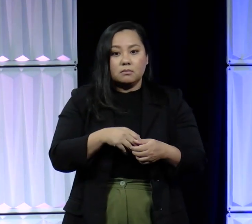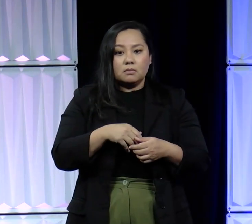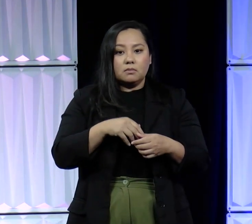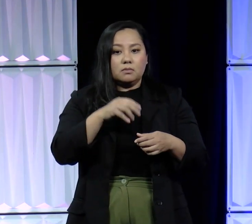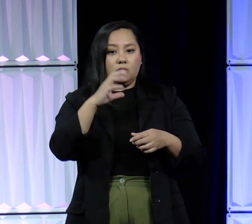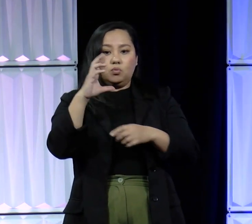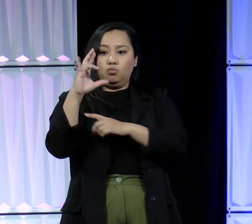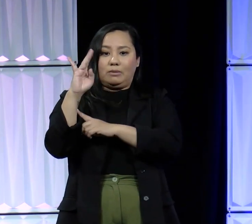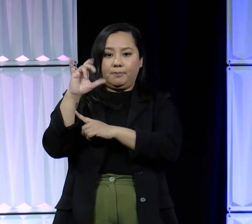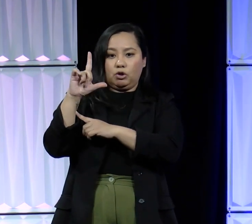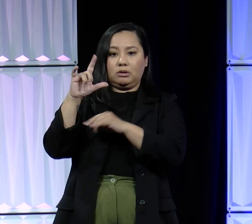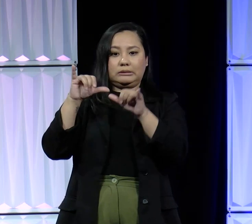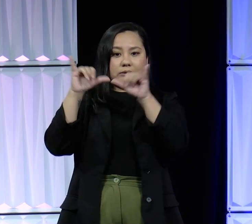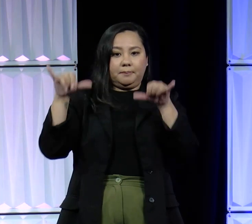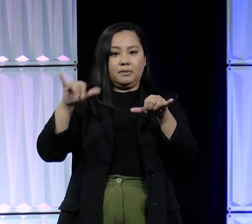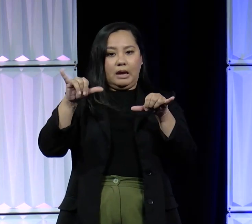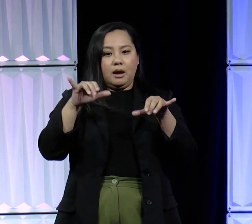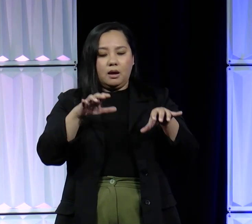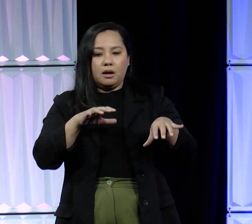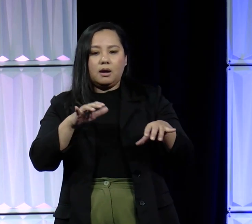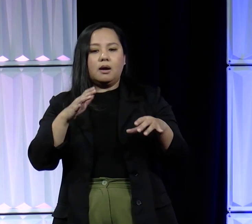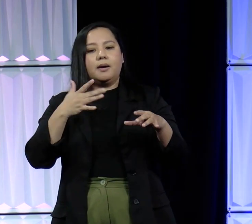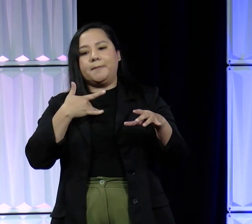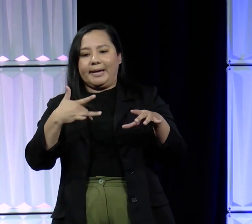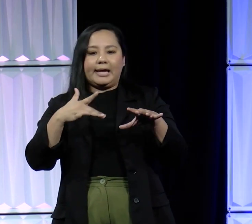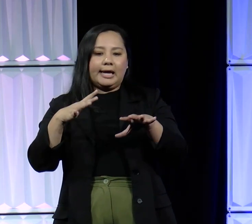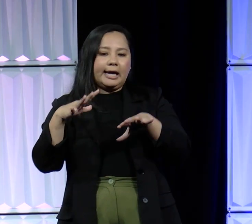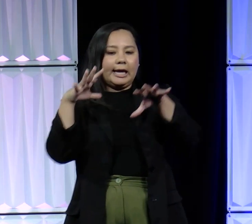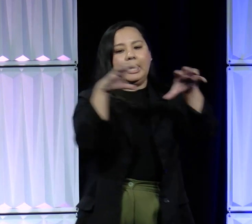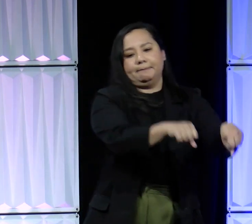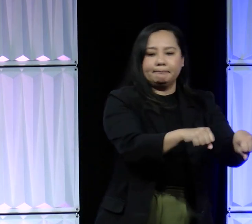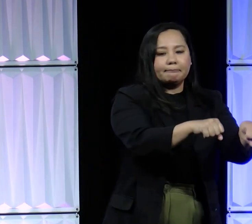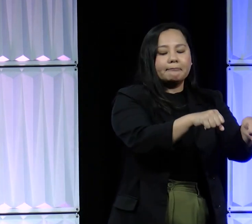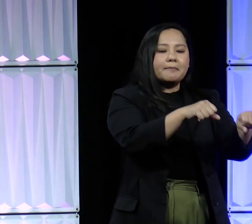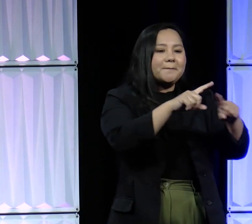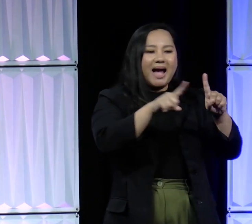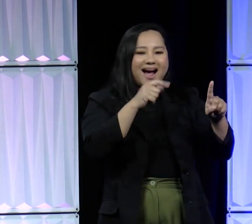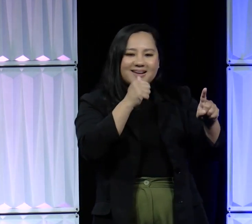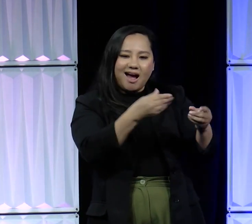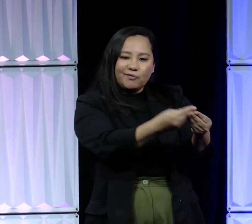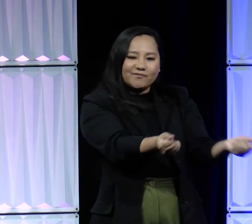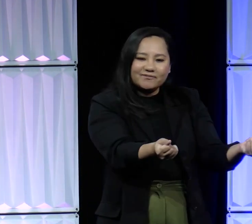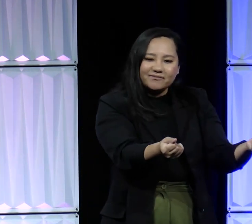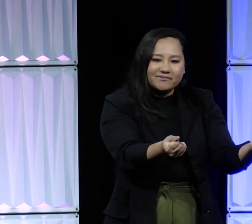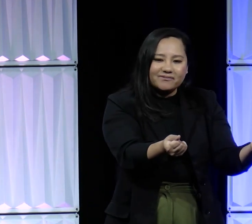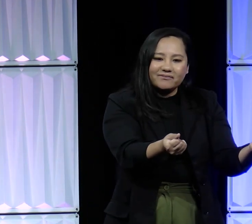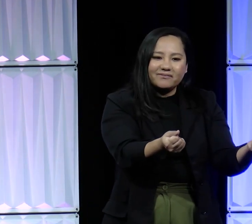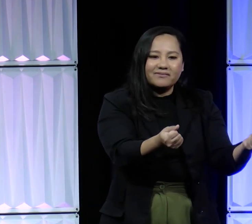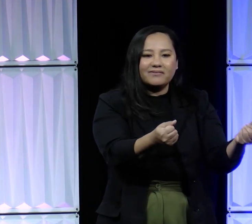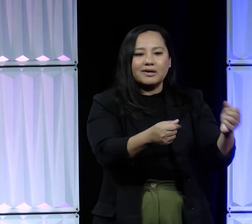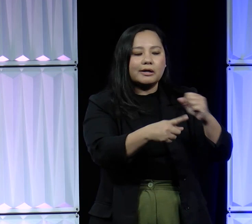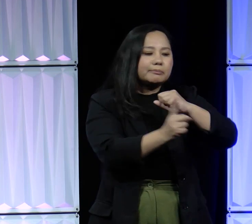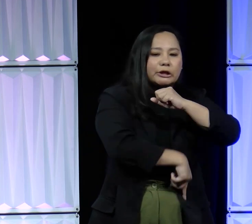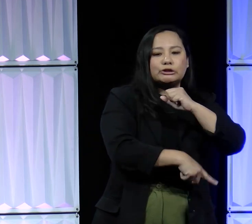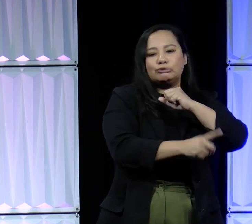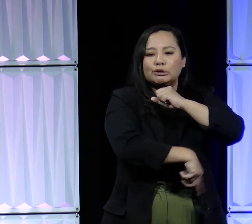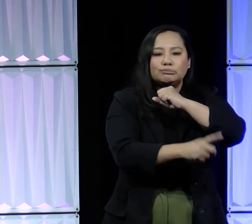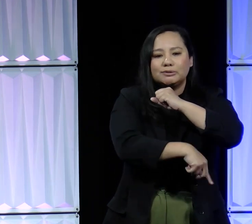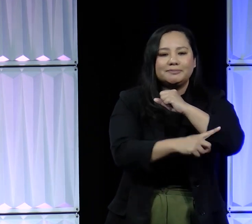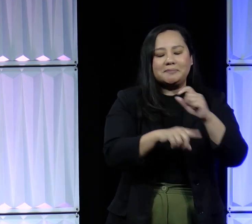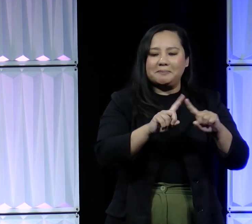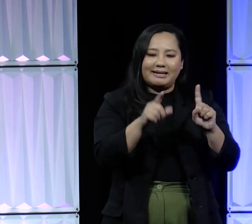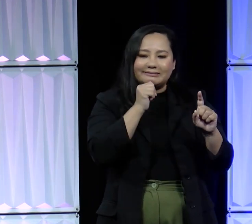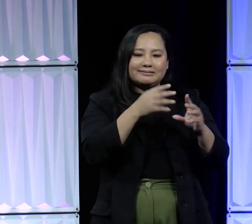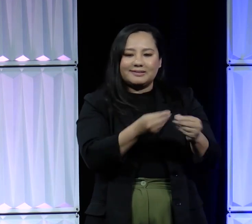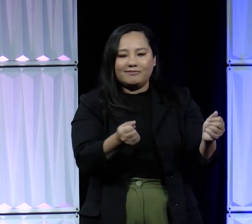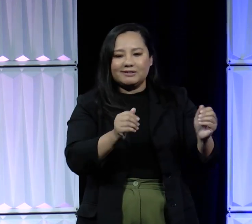solutions. When we look at the options that we have and our communities have to respond to violence, we see a painfully narrow set of